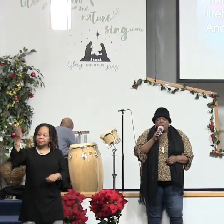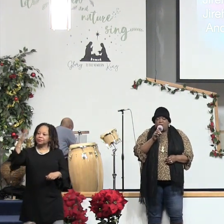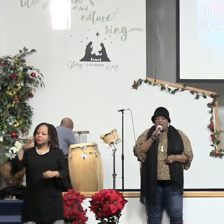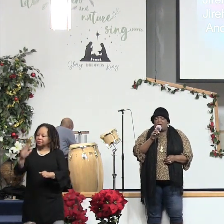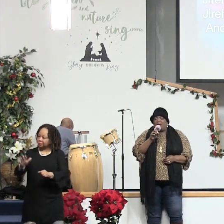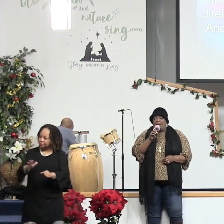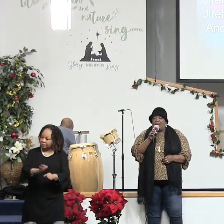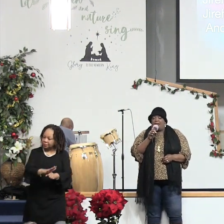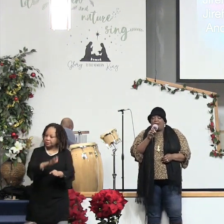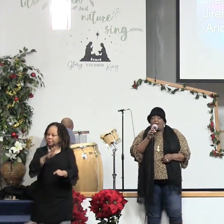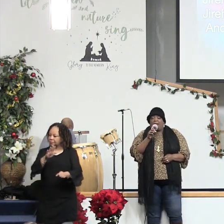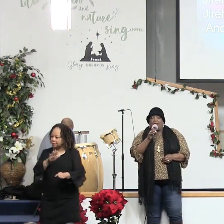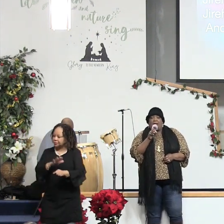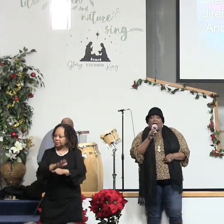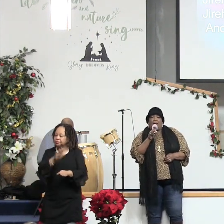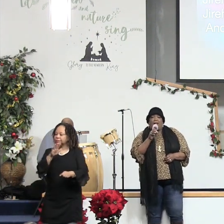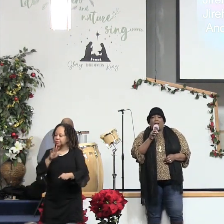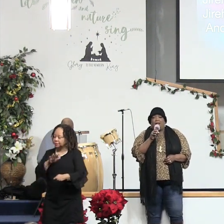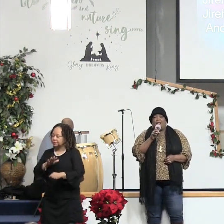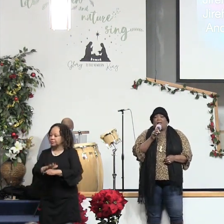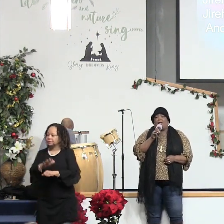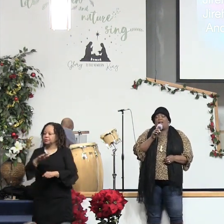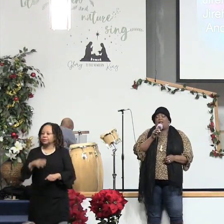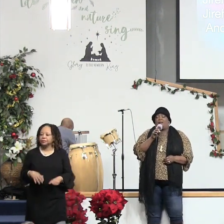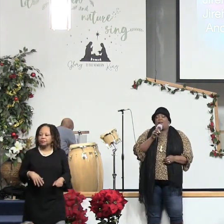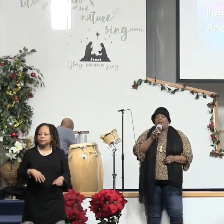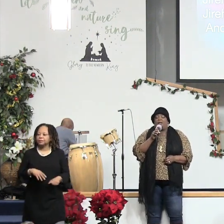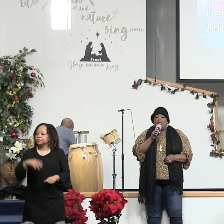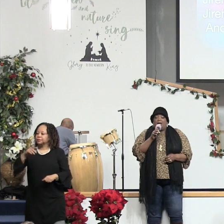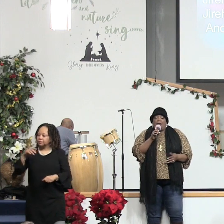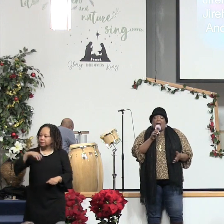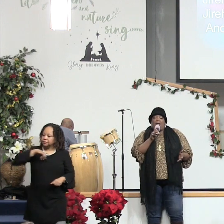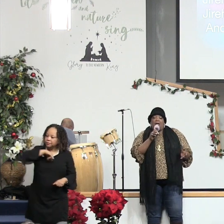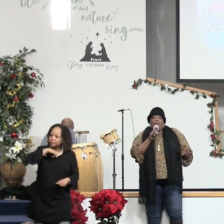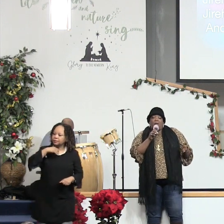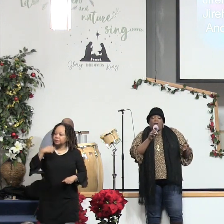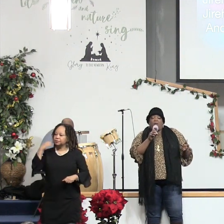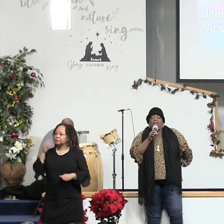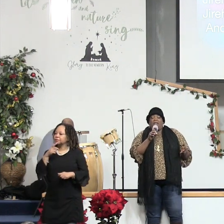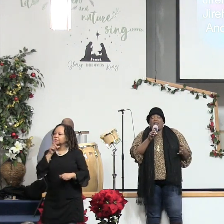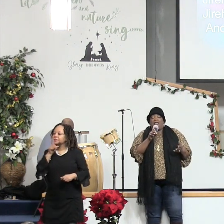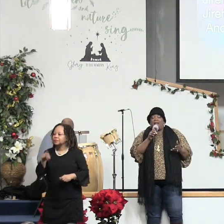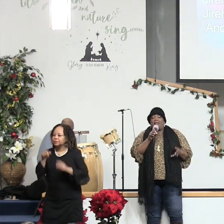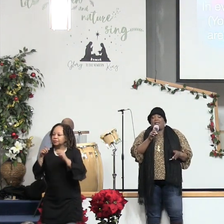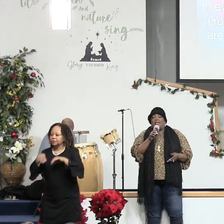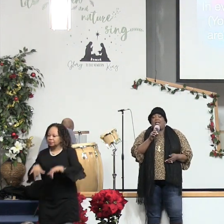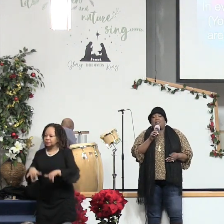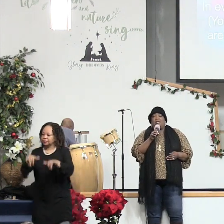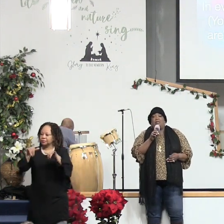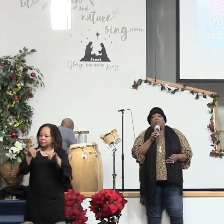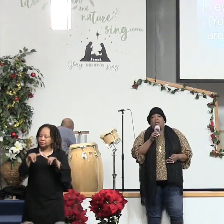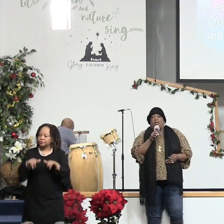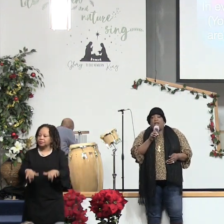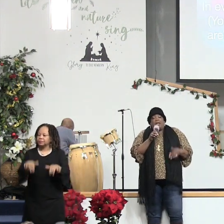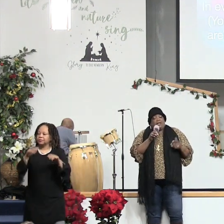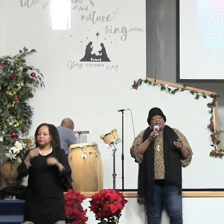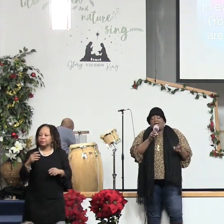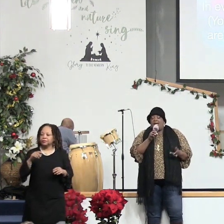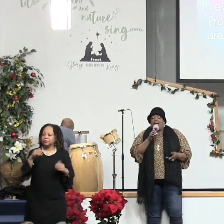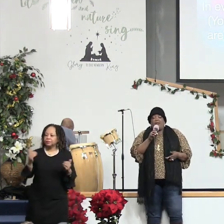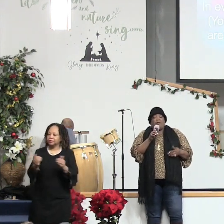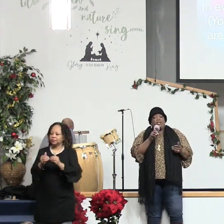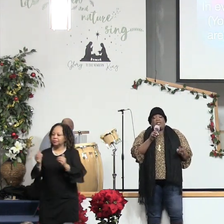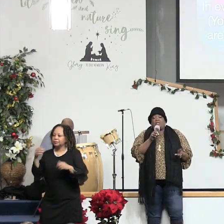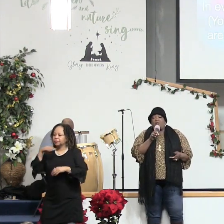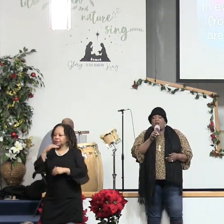Jireh, you are enough. And I will be, yes. I will be content in every circumstance.